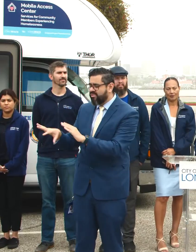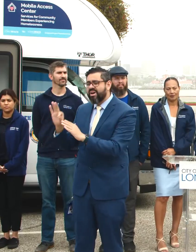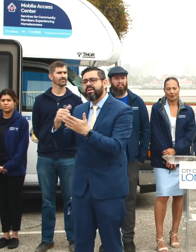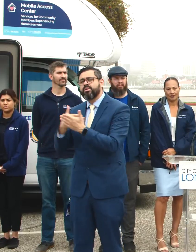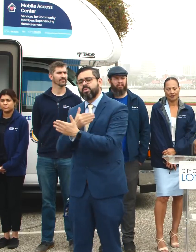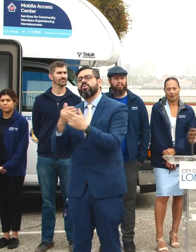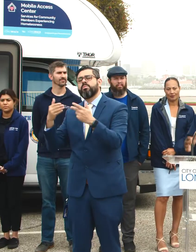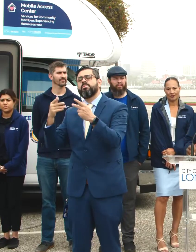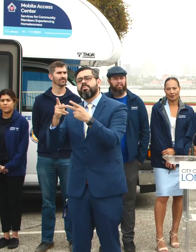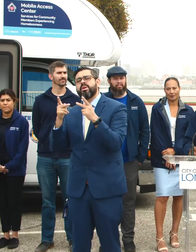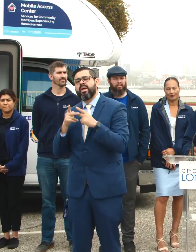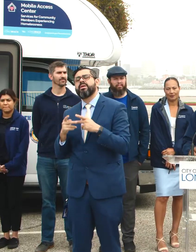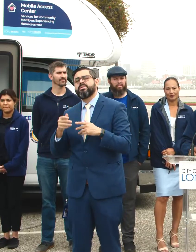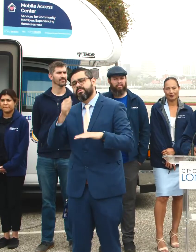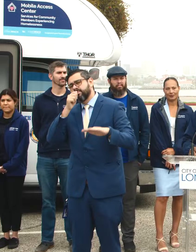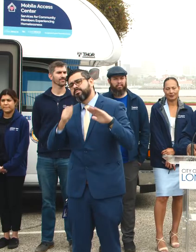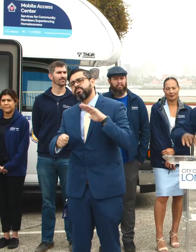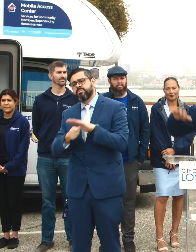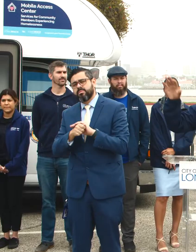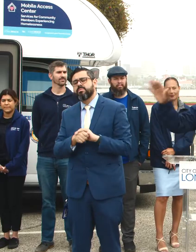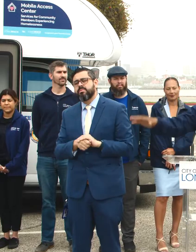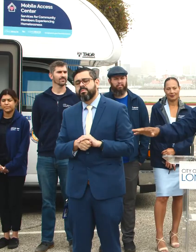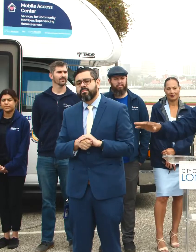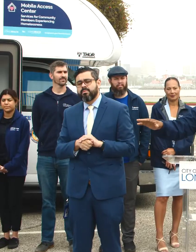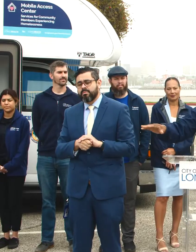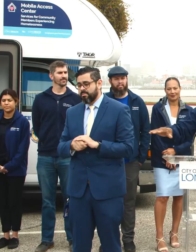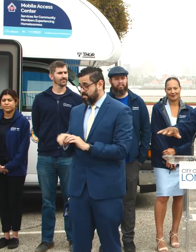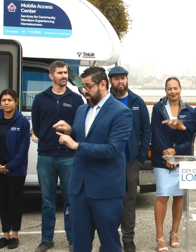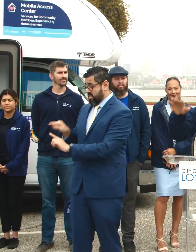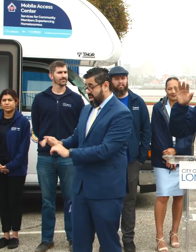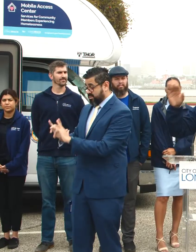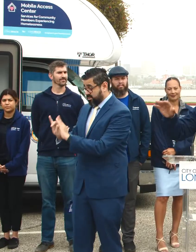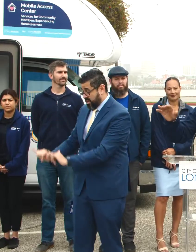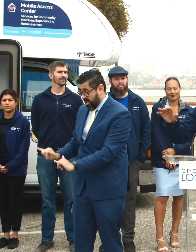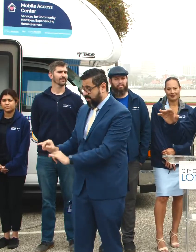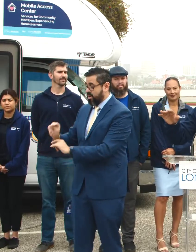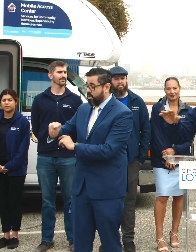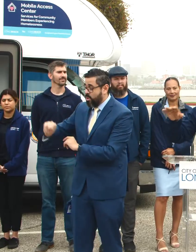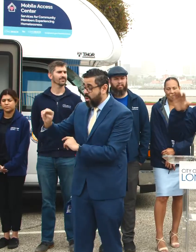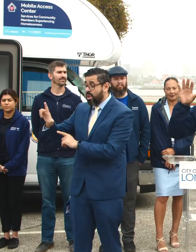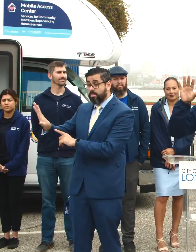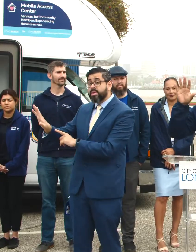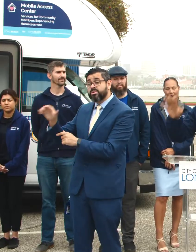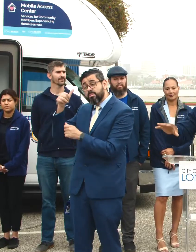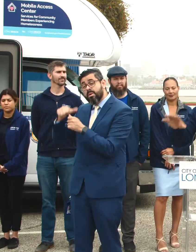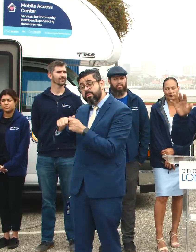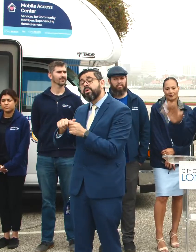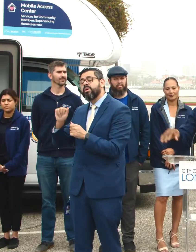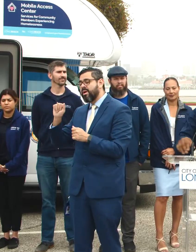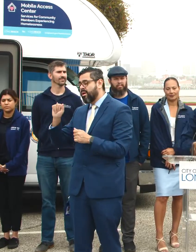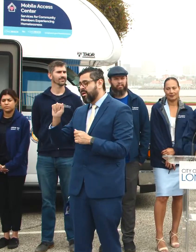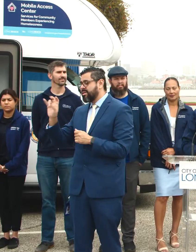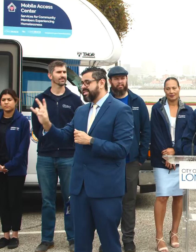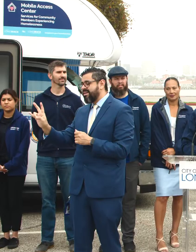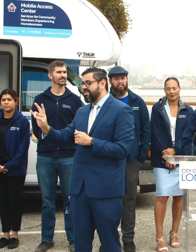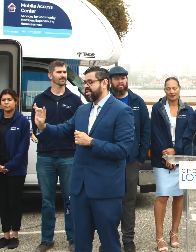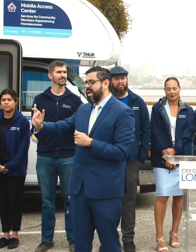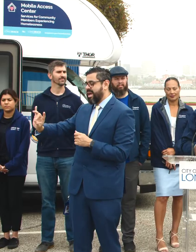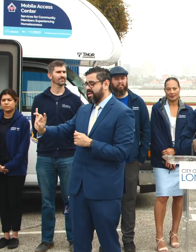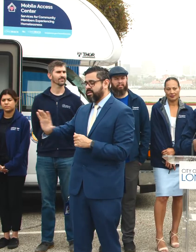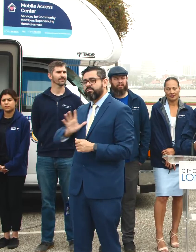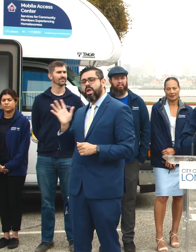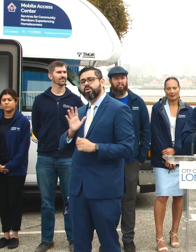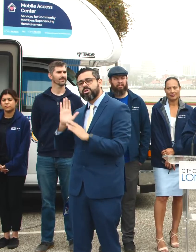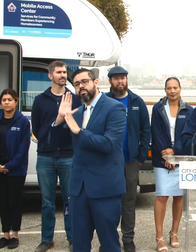well. Now, while we're working on opening an additional space up in North Long Beach at the 78-bed Luxury Inn